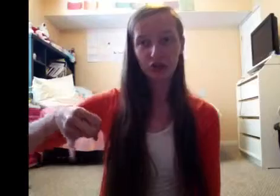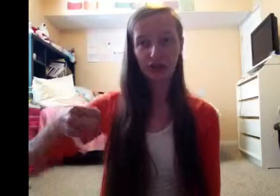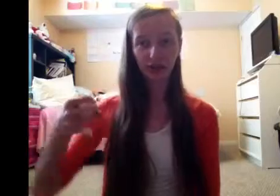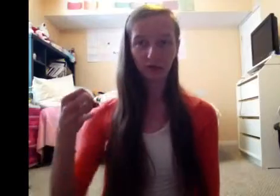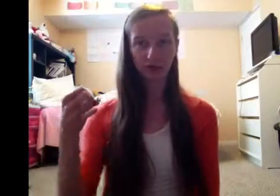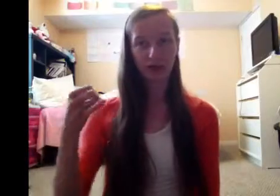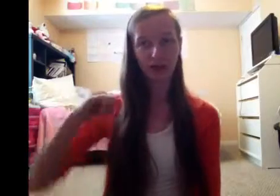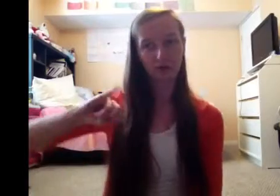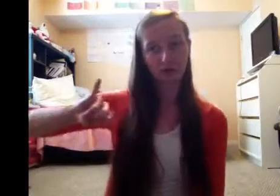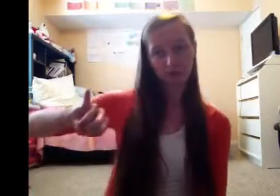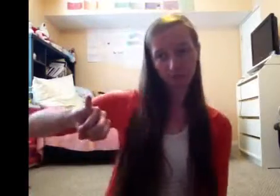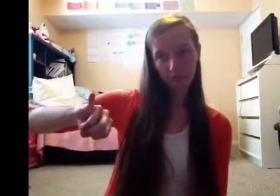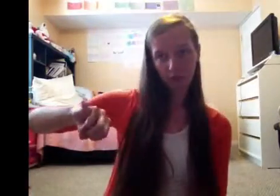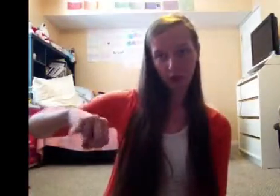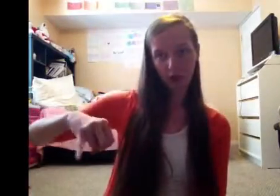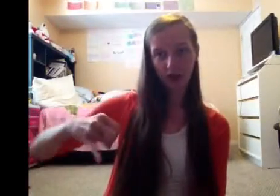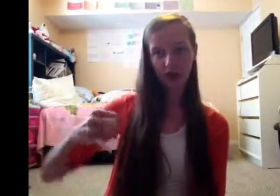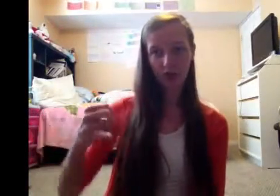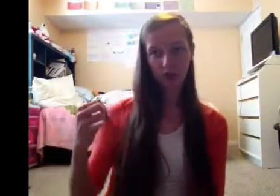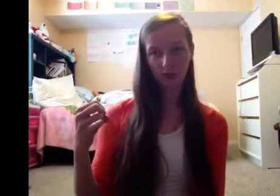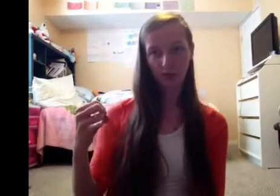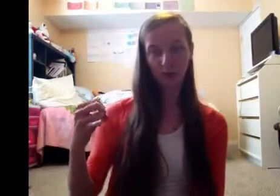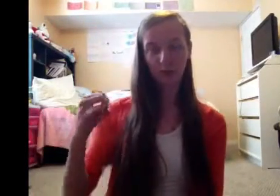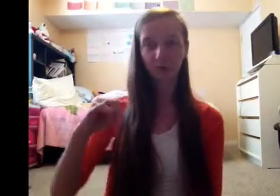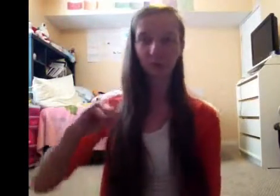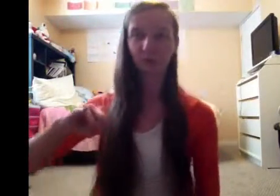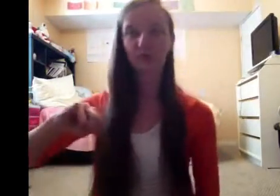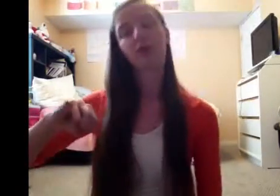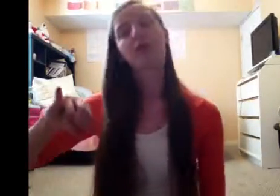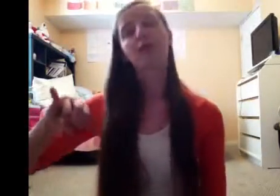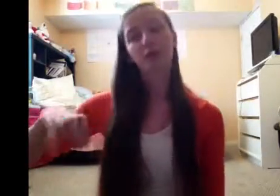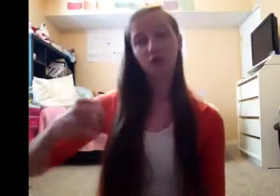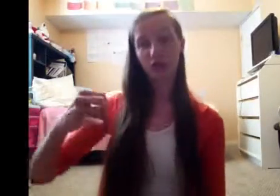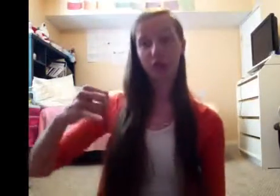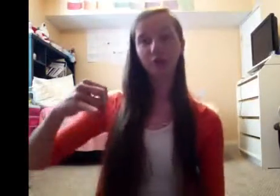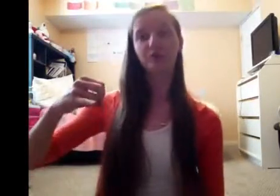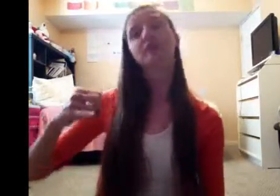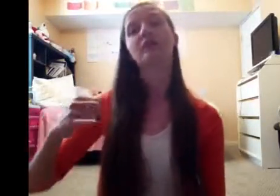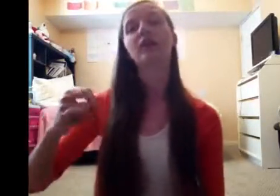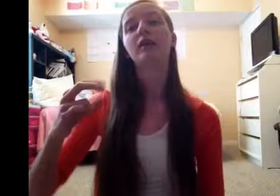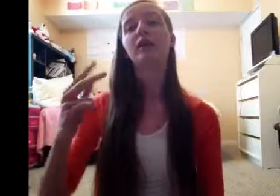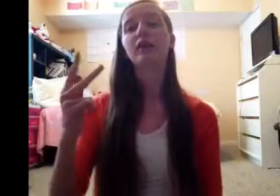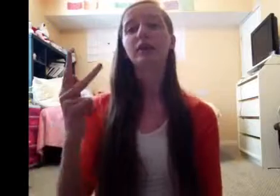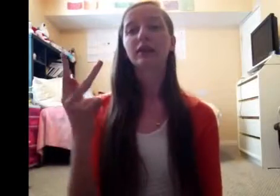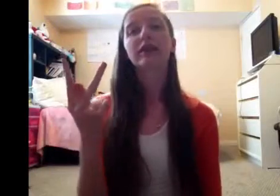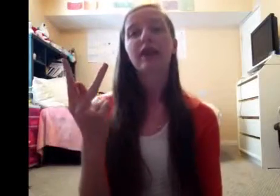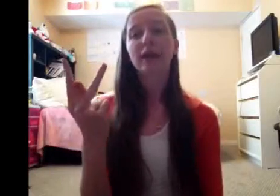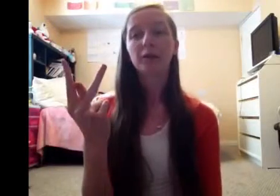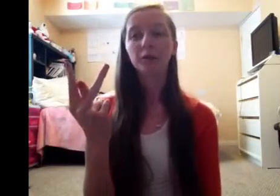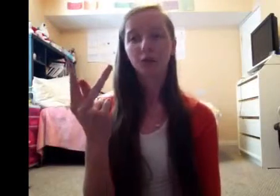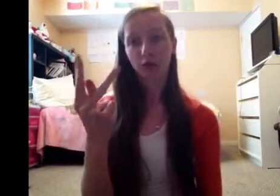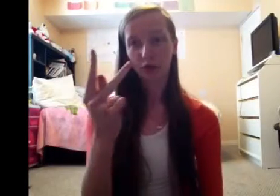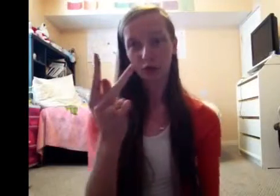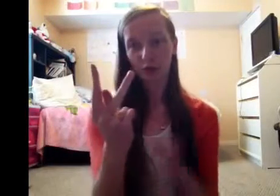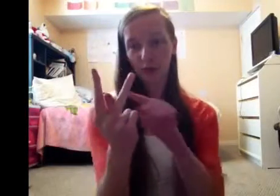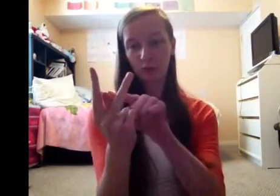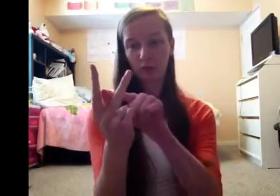J, just kind of draw a J with your pinky. So J. K, have your little thumb in between.